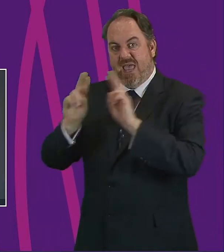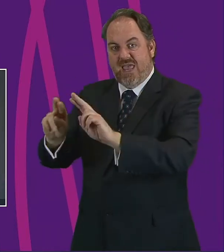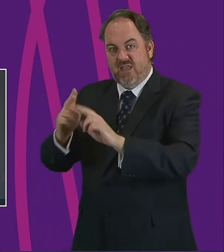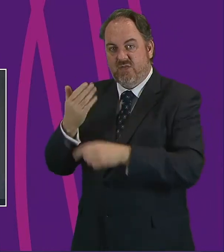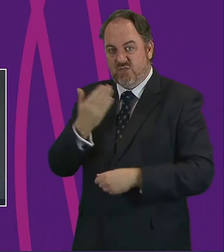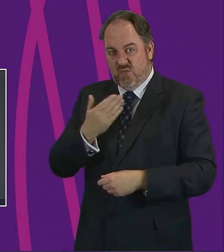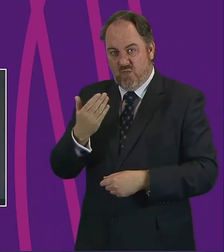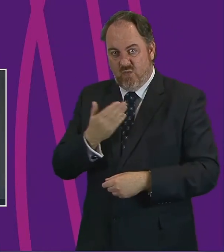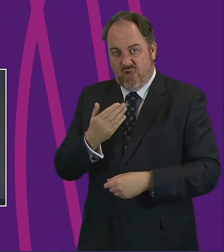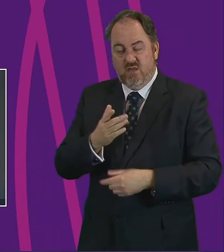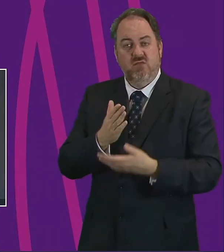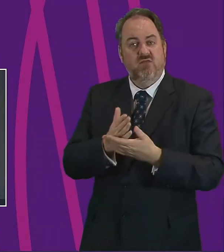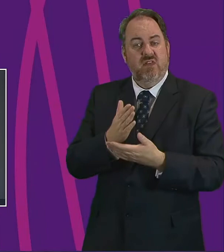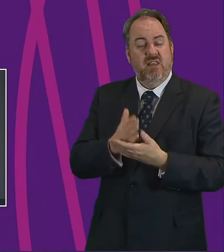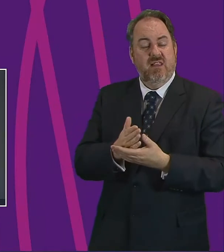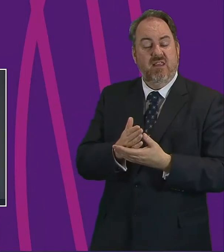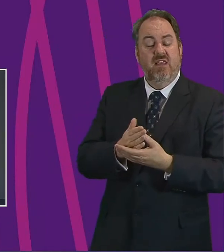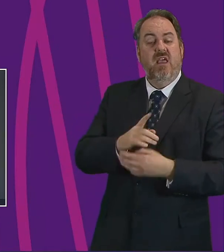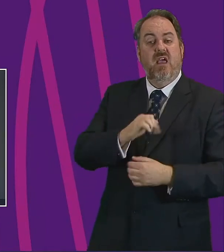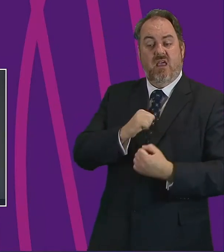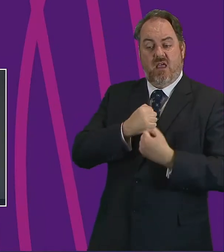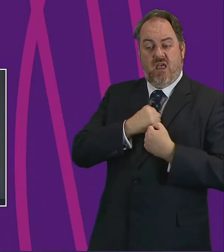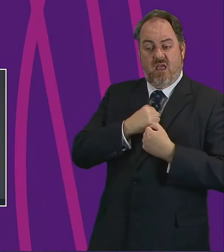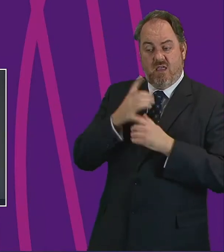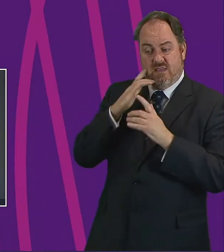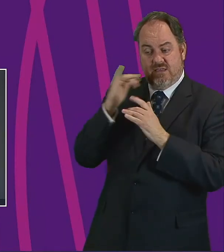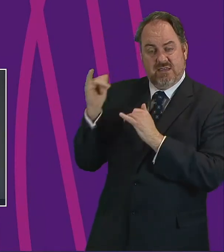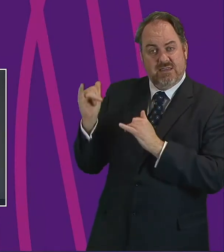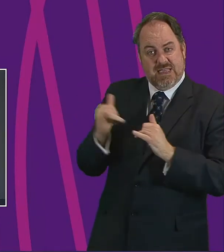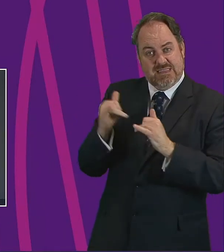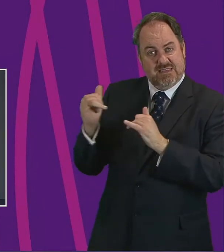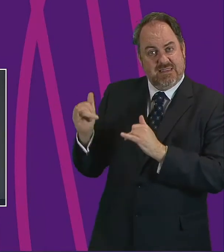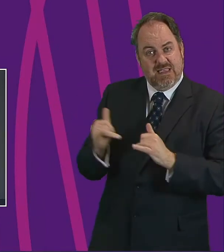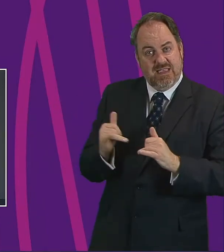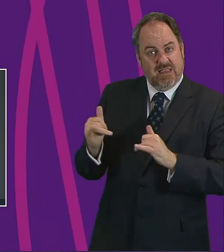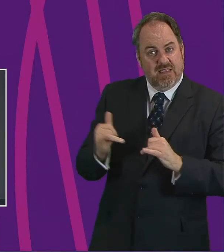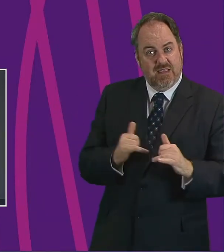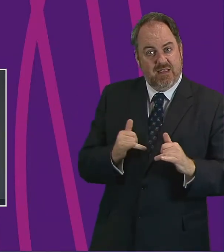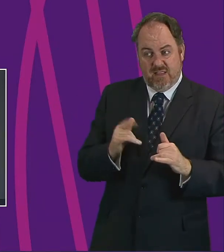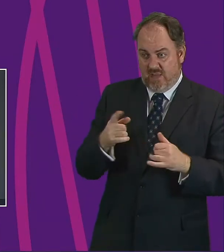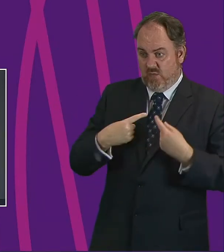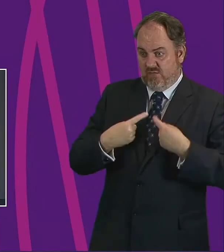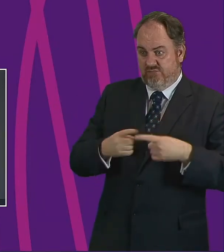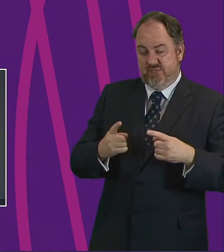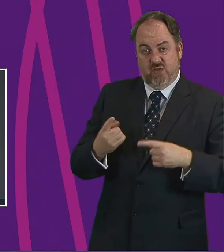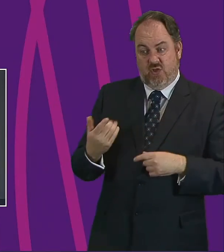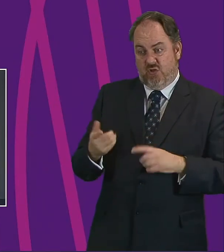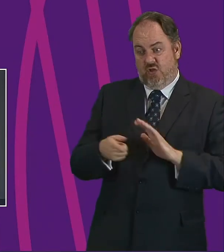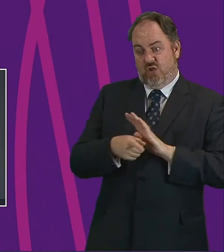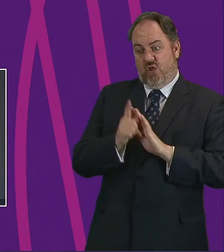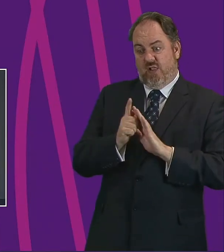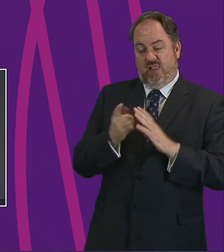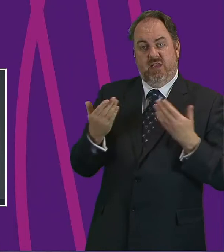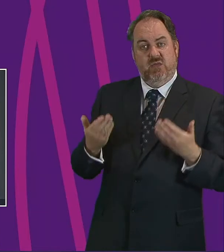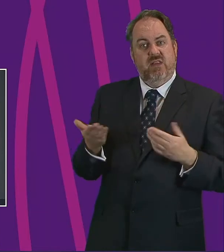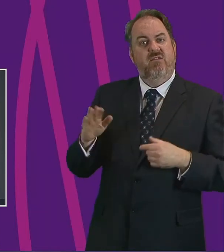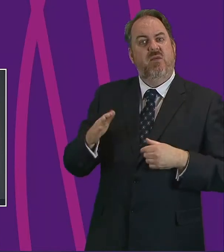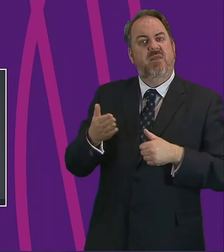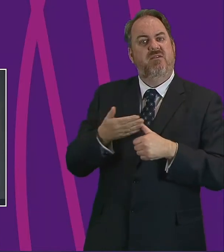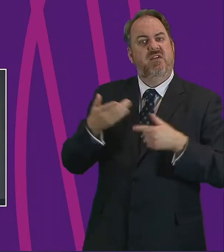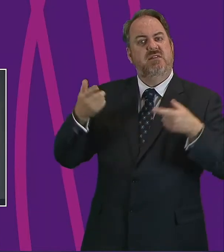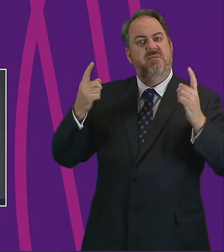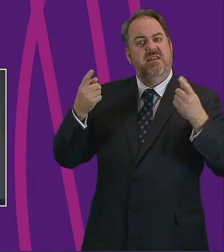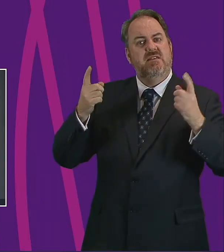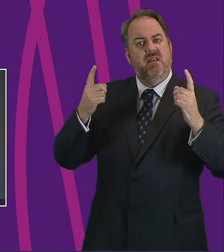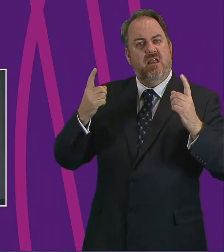the testing strategy that the First Minister announced at lunchtime today will also provide us with a significant amount